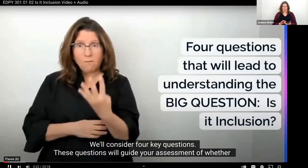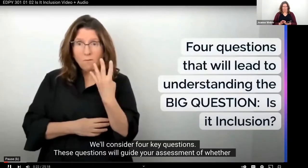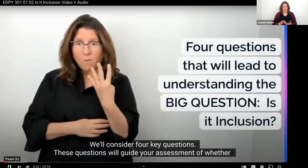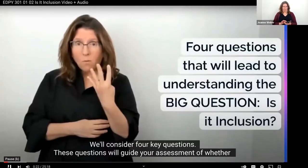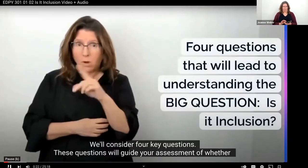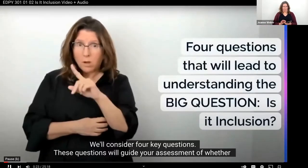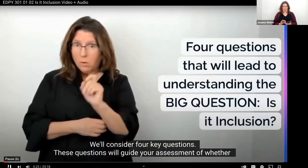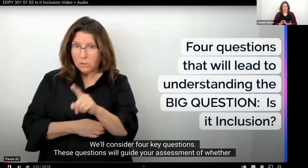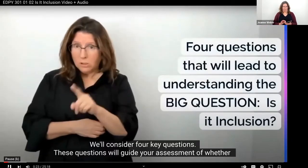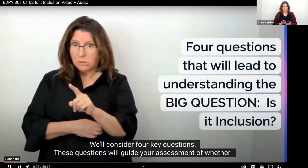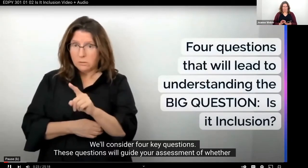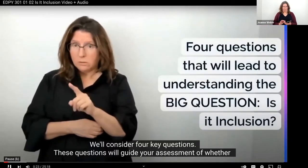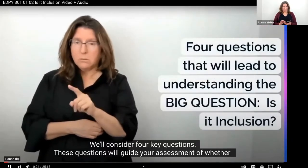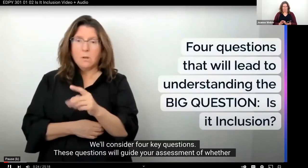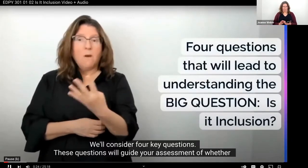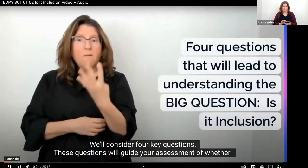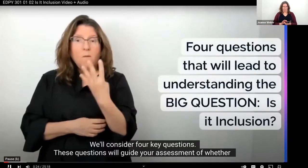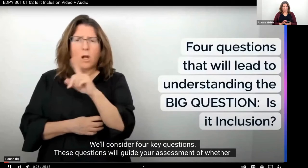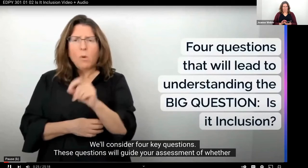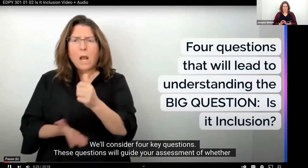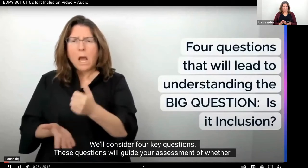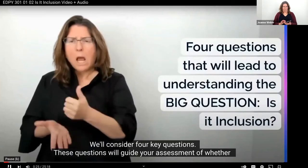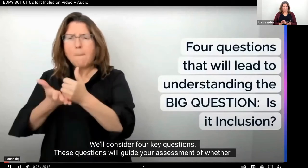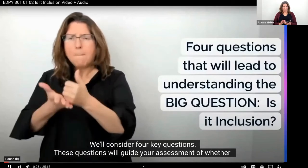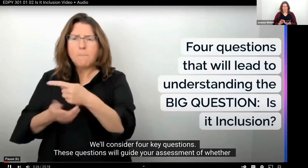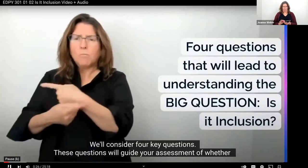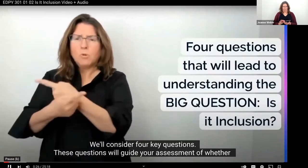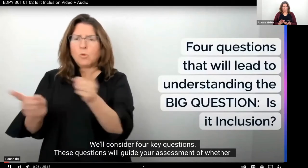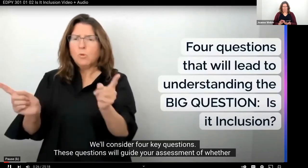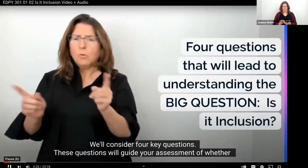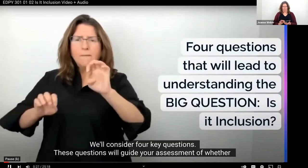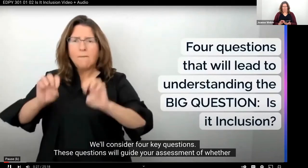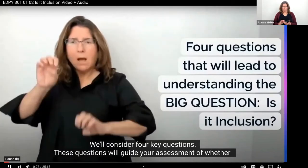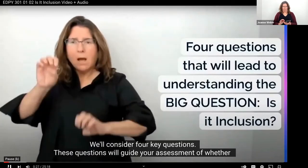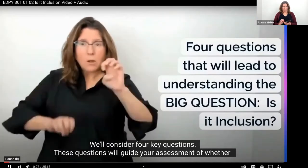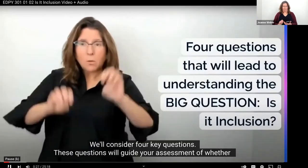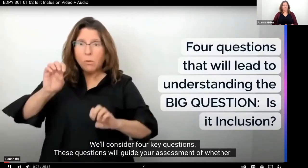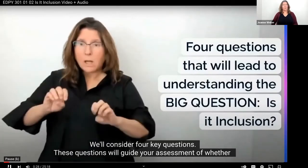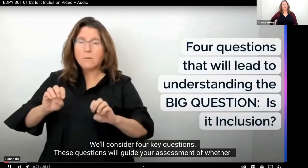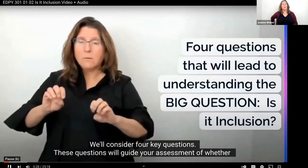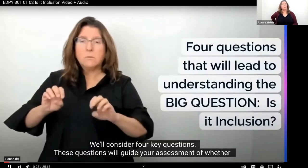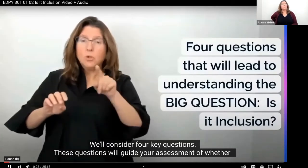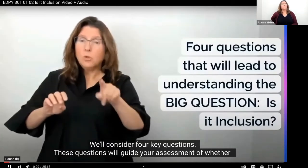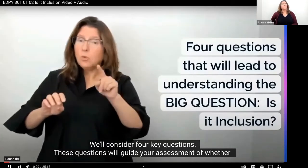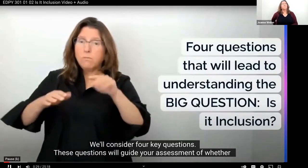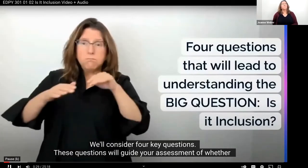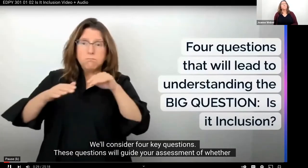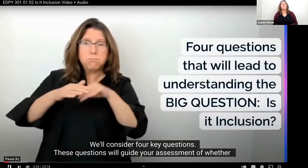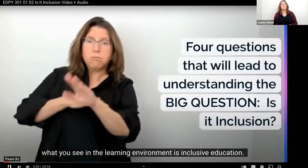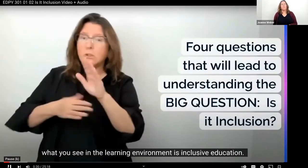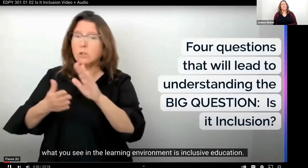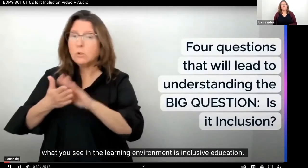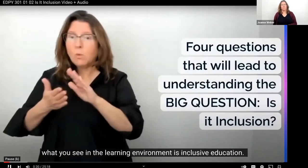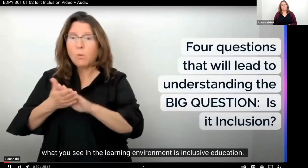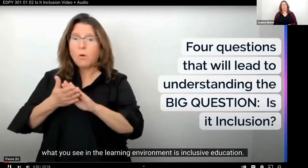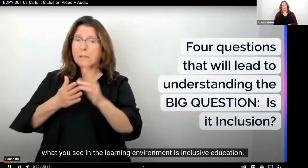We'll consider 4 key questions. These questions will guide your assessment of whether